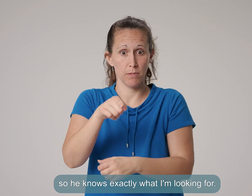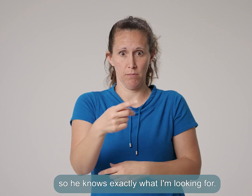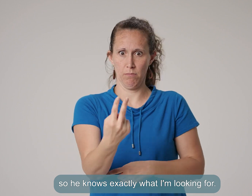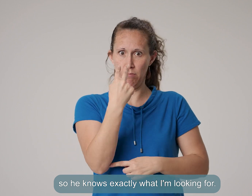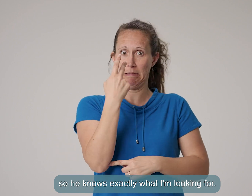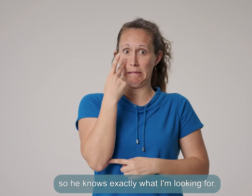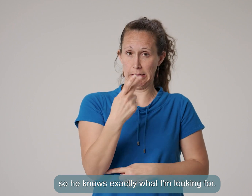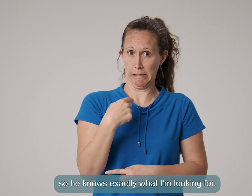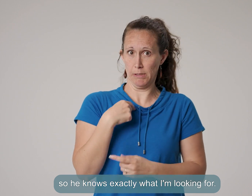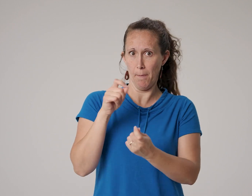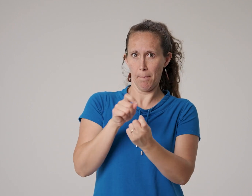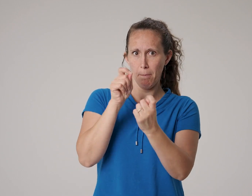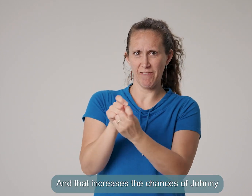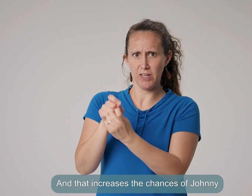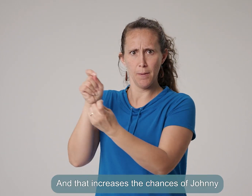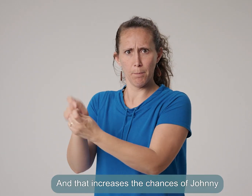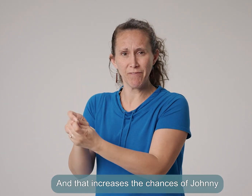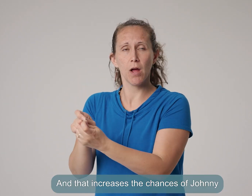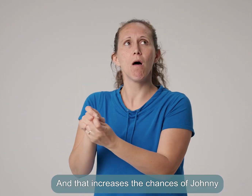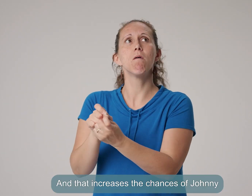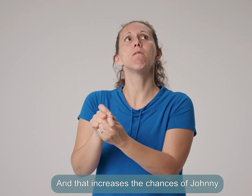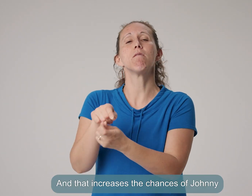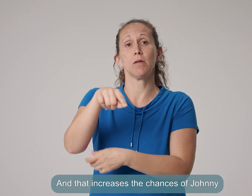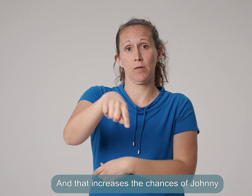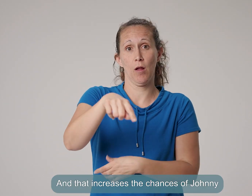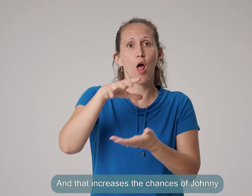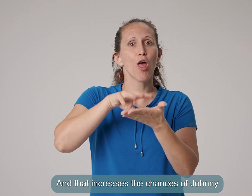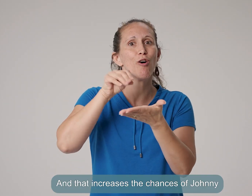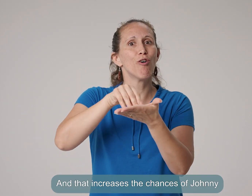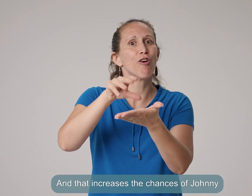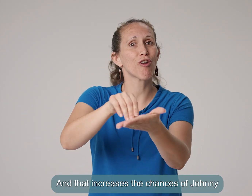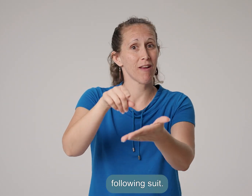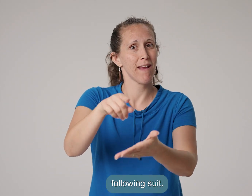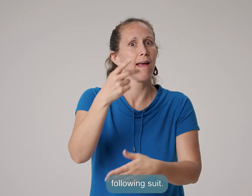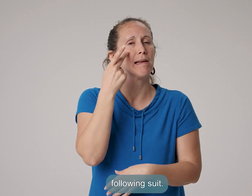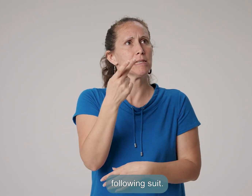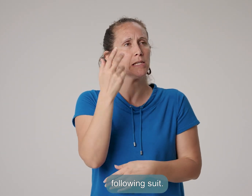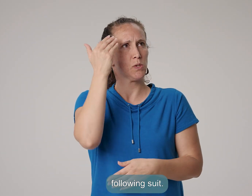for. And that increases the chances of Johnny following suit.